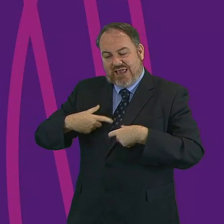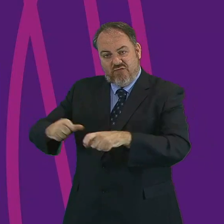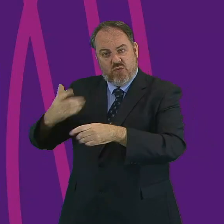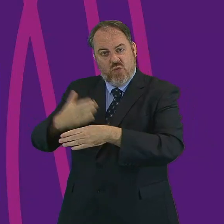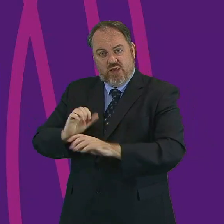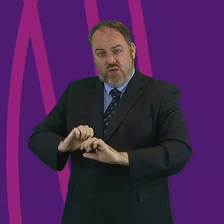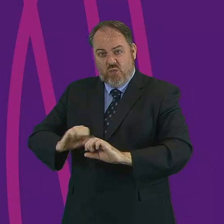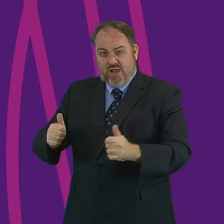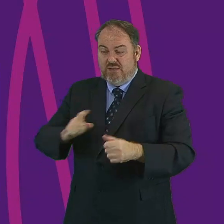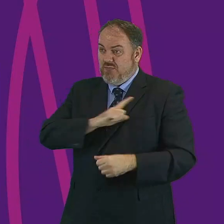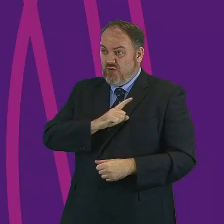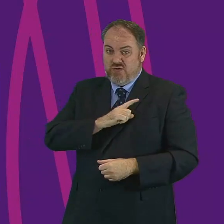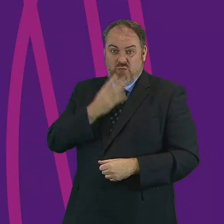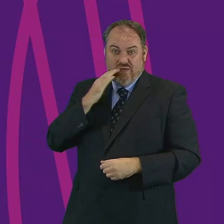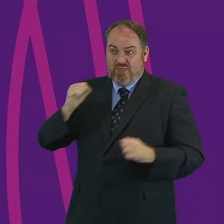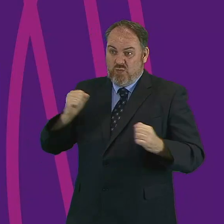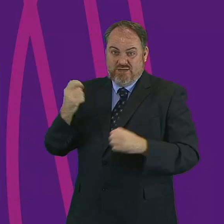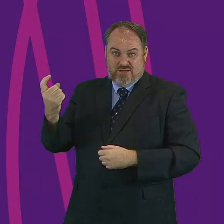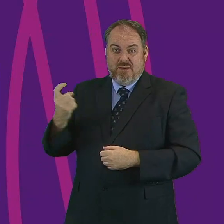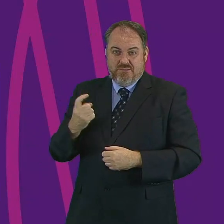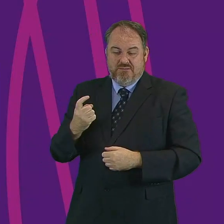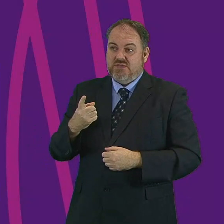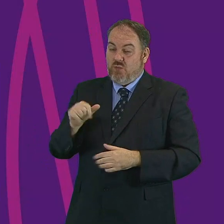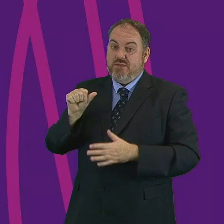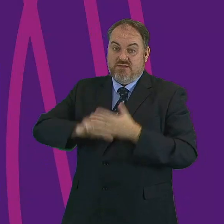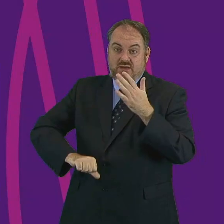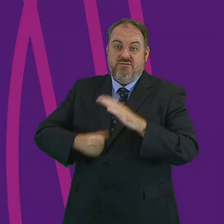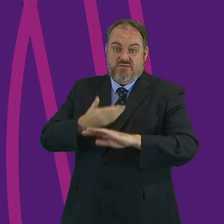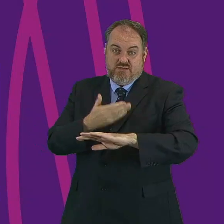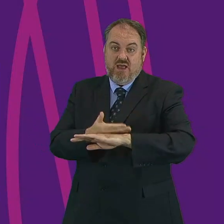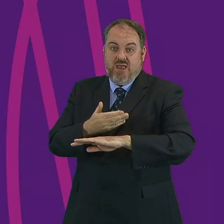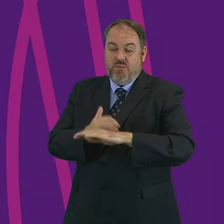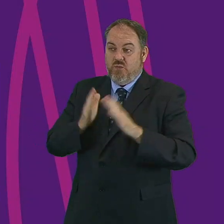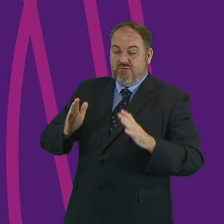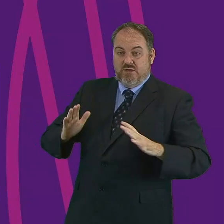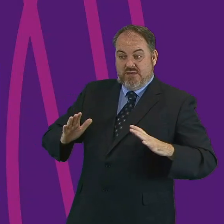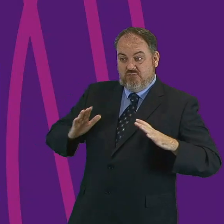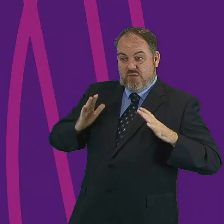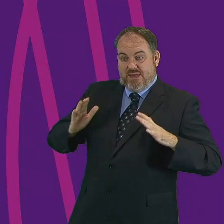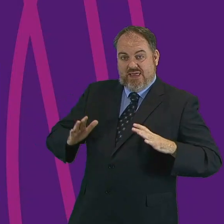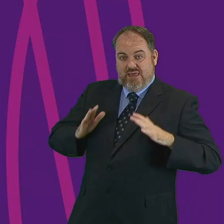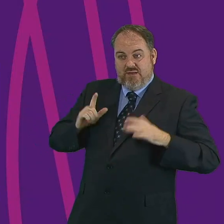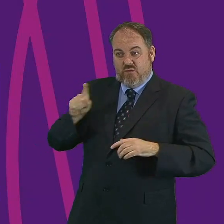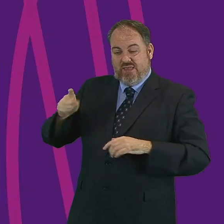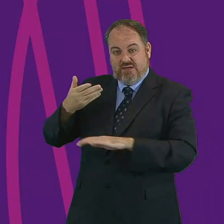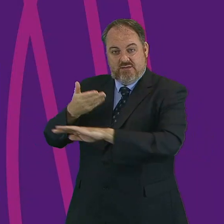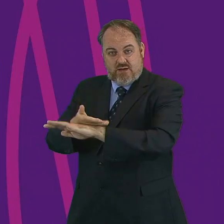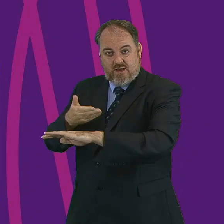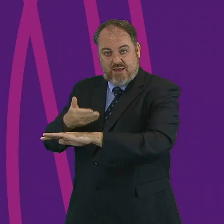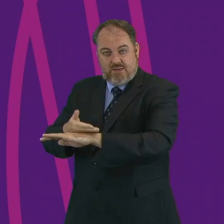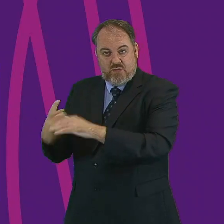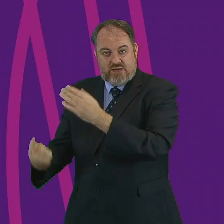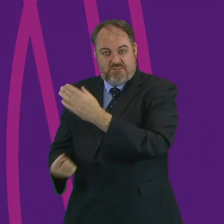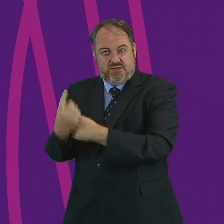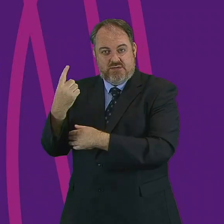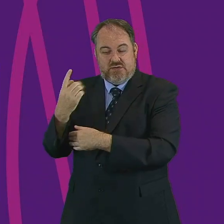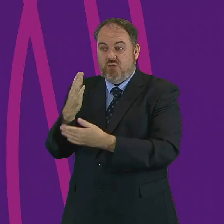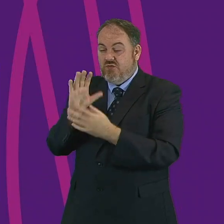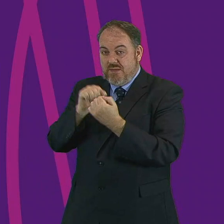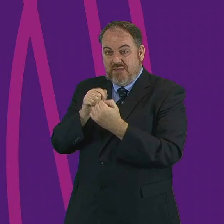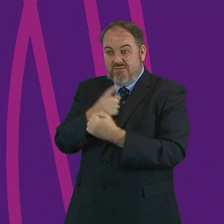is a UK-wide networked system, and we therefore need to work with the UK Government to resolve these constraints. Of course, we have